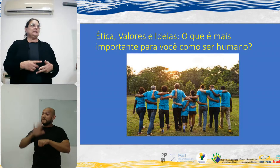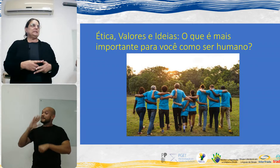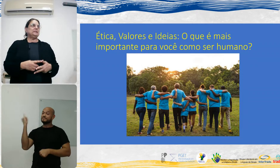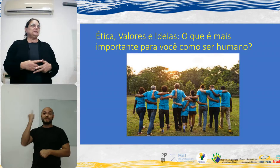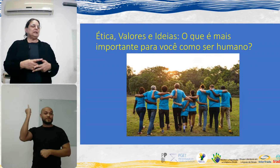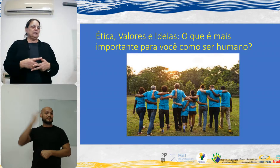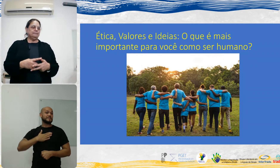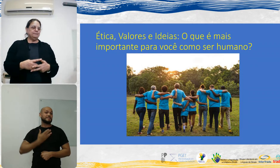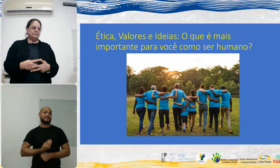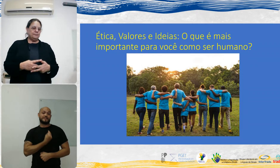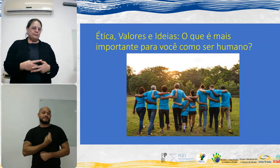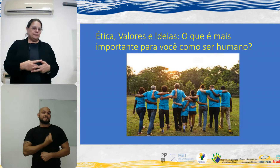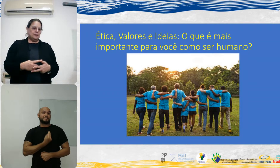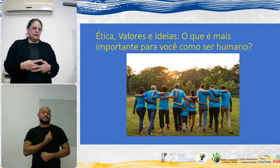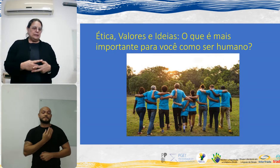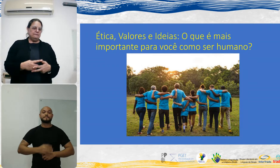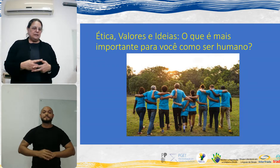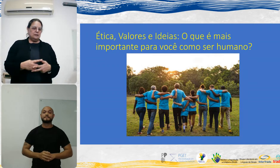important is